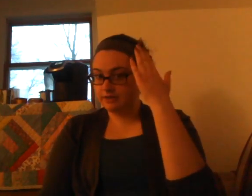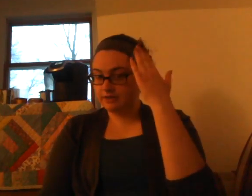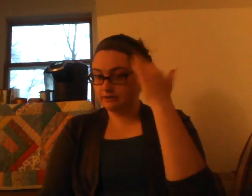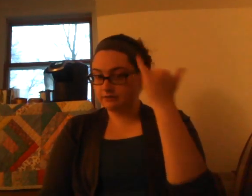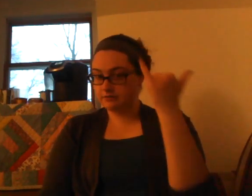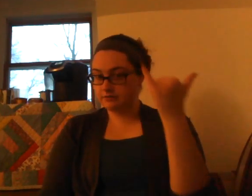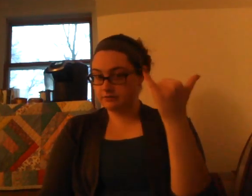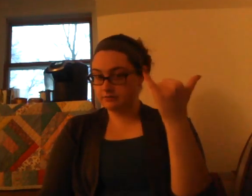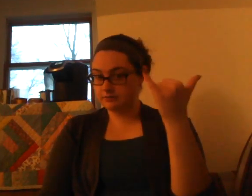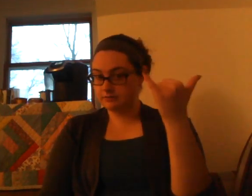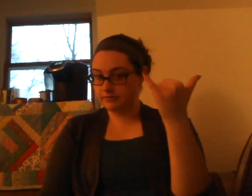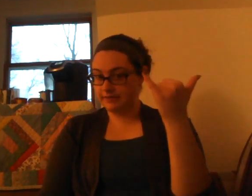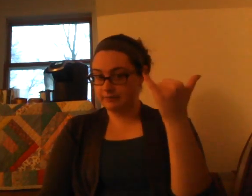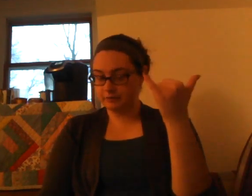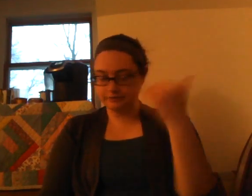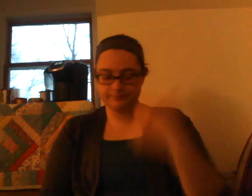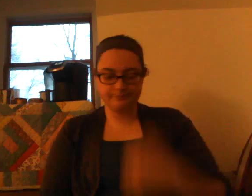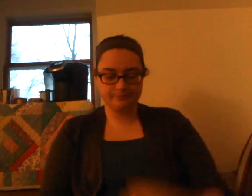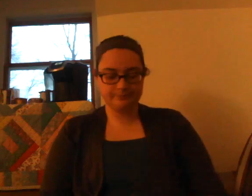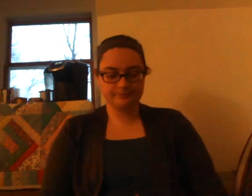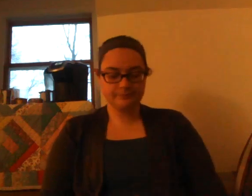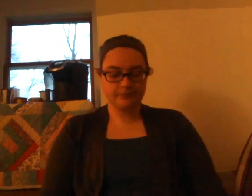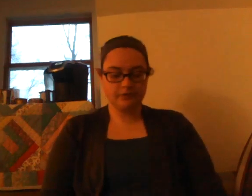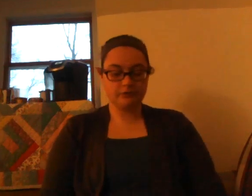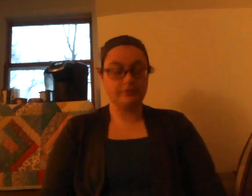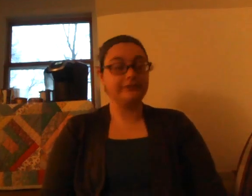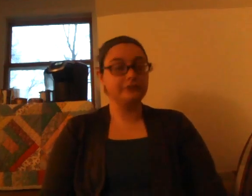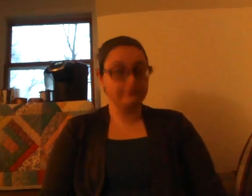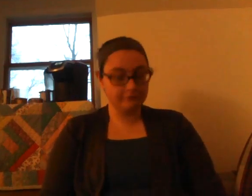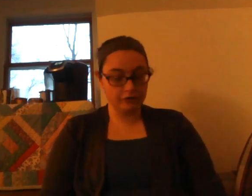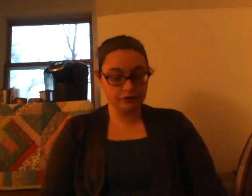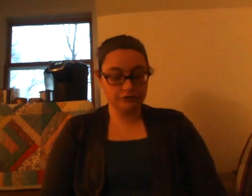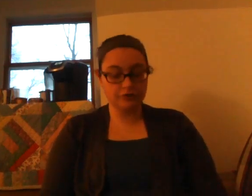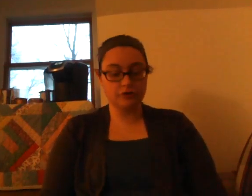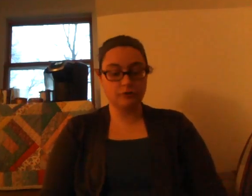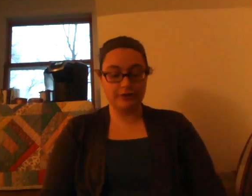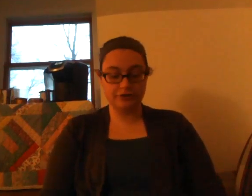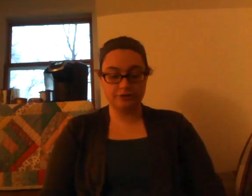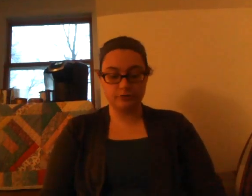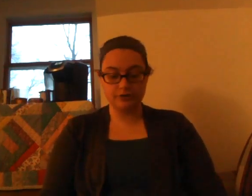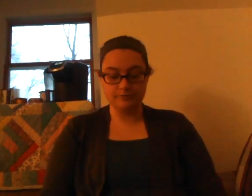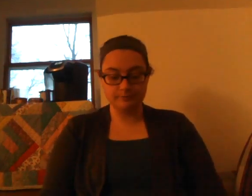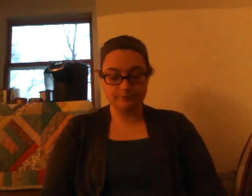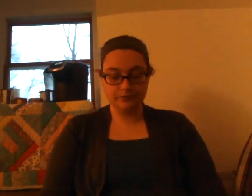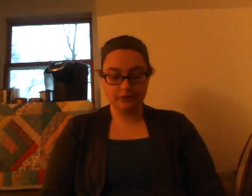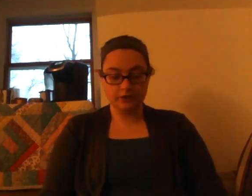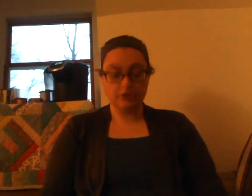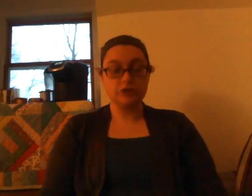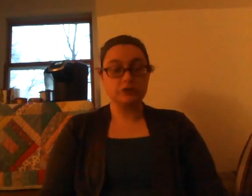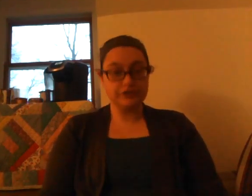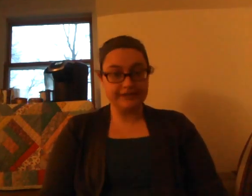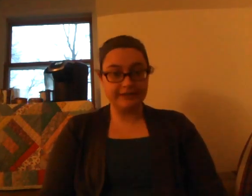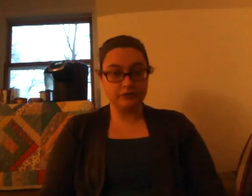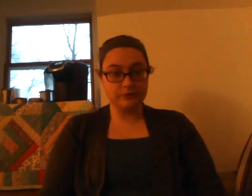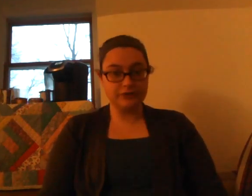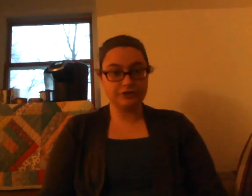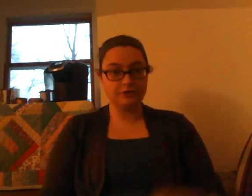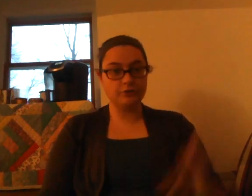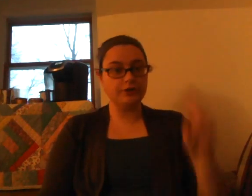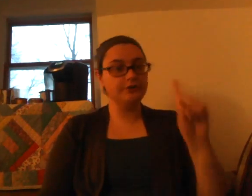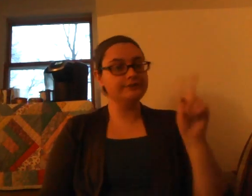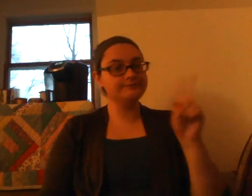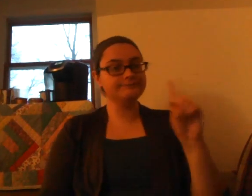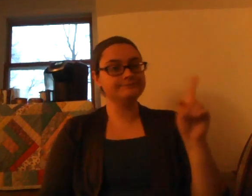then that one. So that's your first question word. Your second question word.